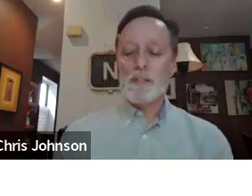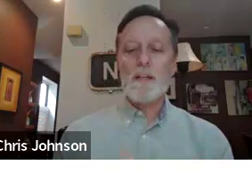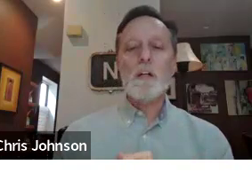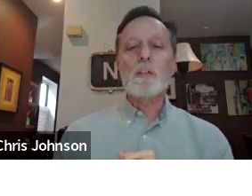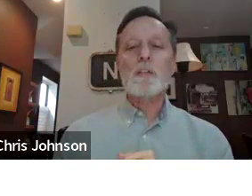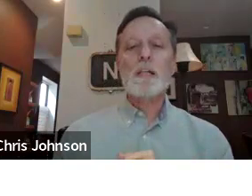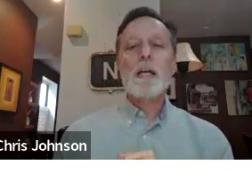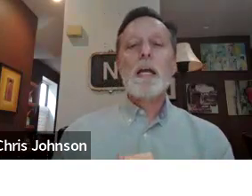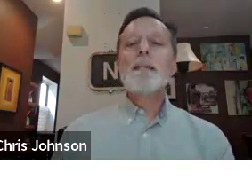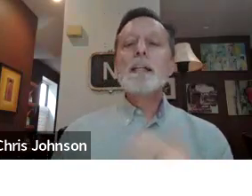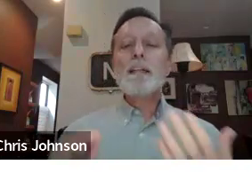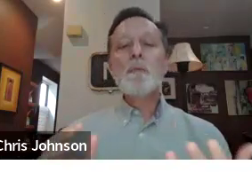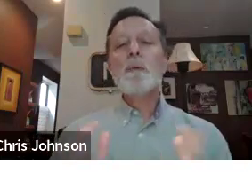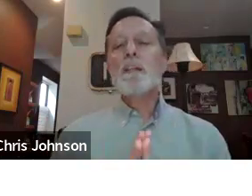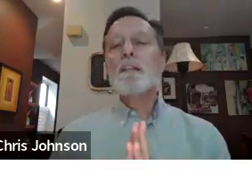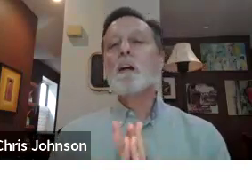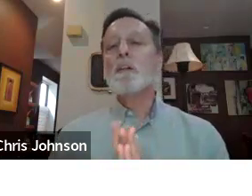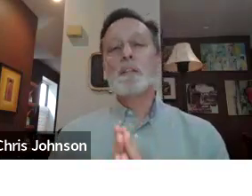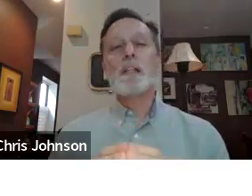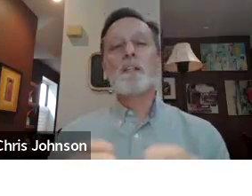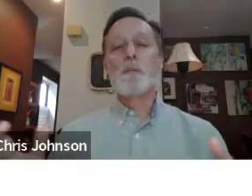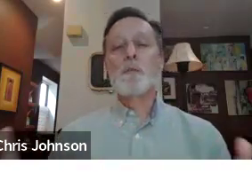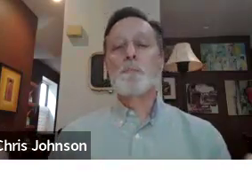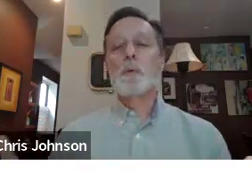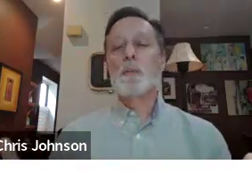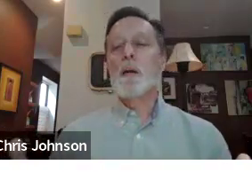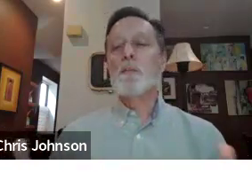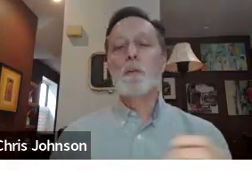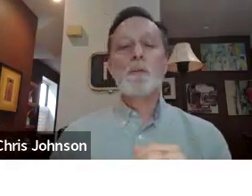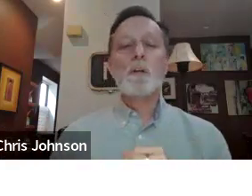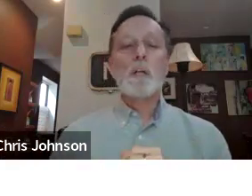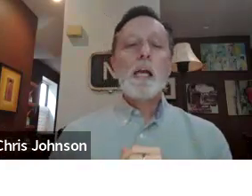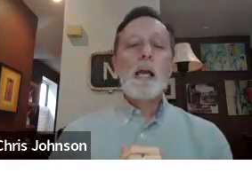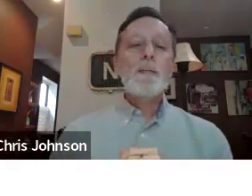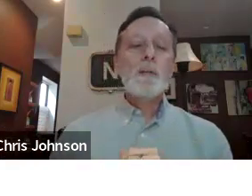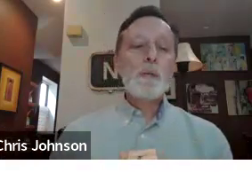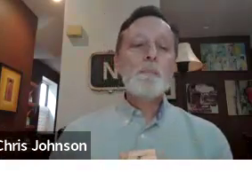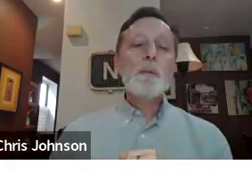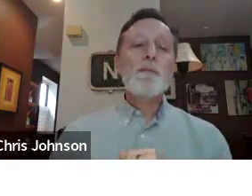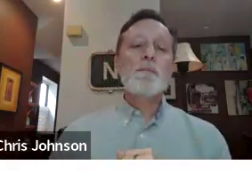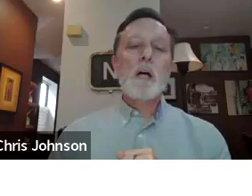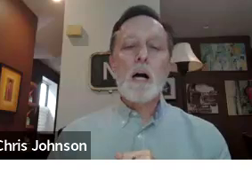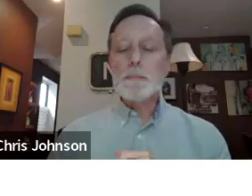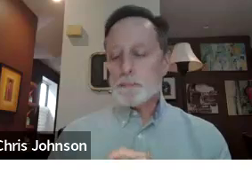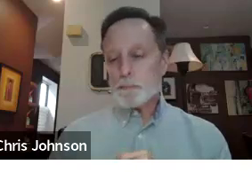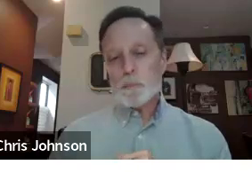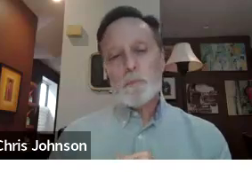world that focuses on the arts. And then even within the arts, the industry is broken down further. And there's people